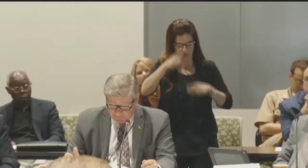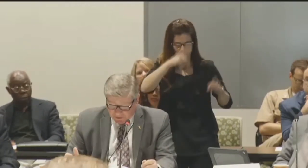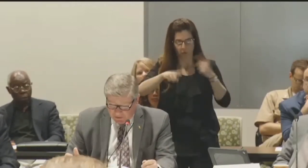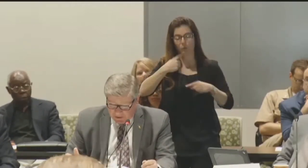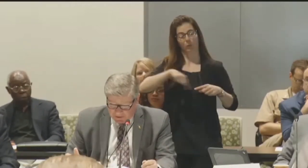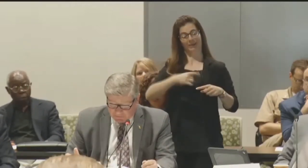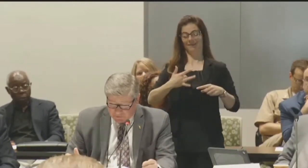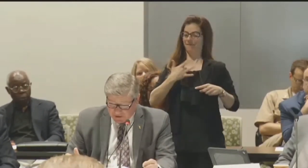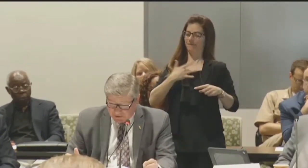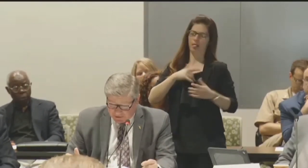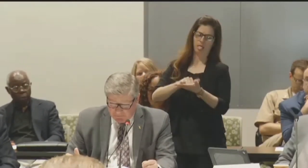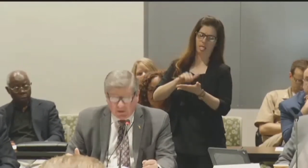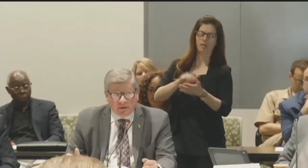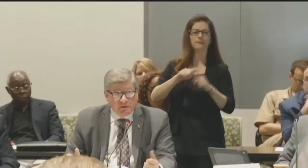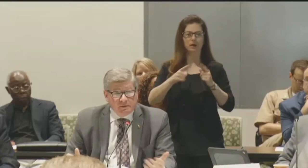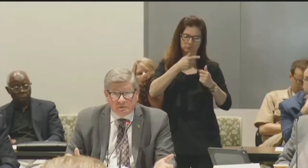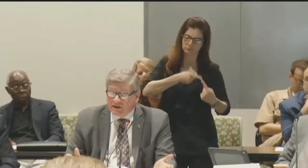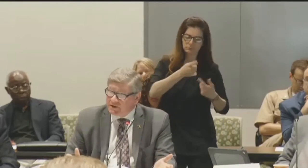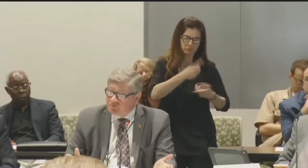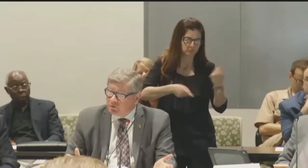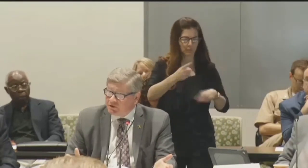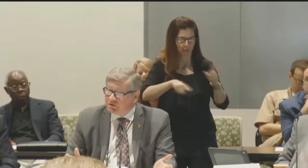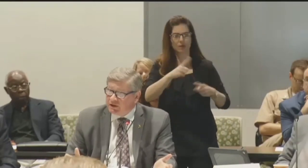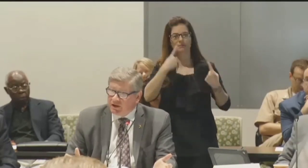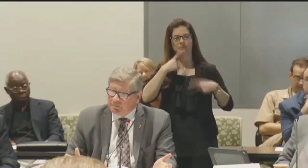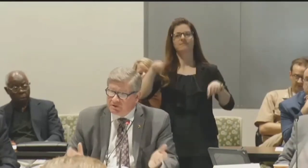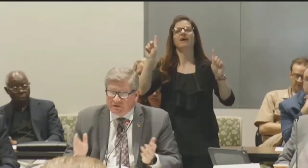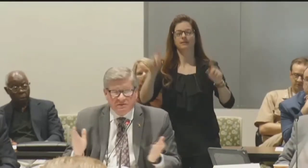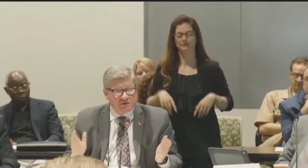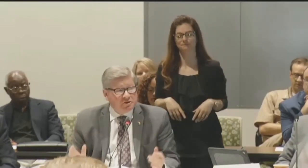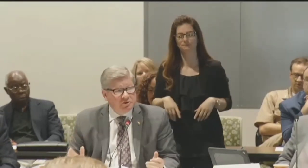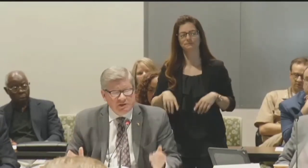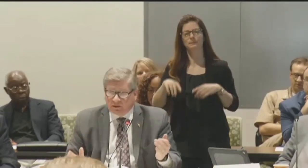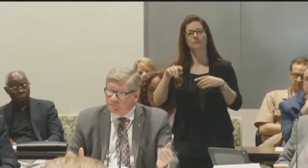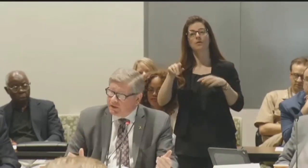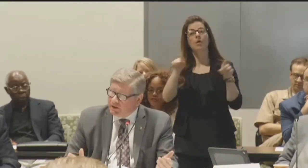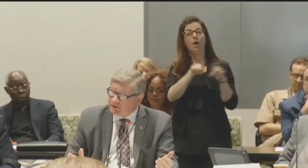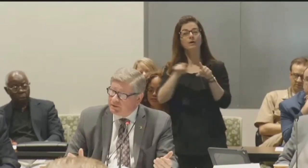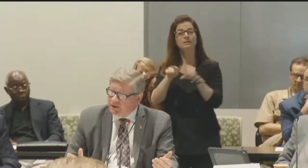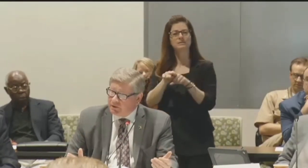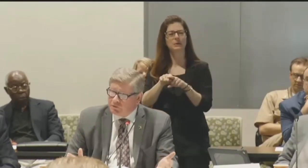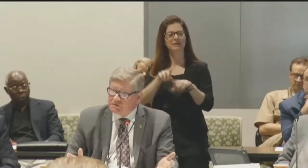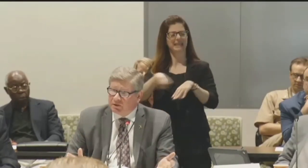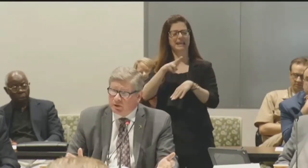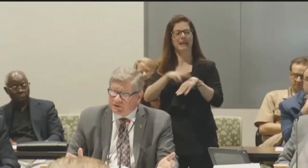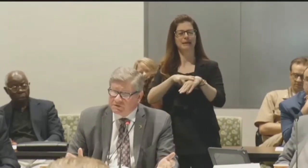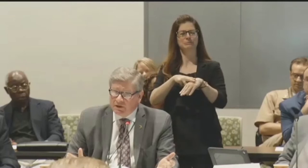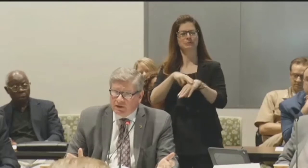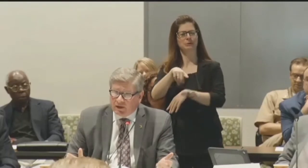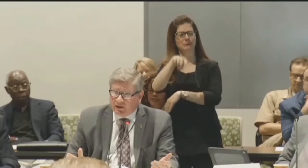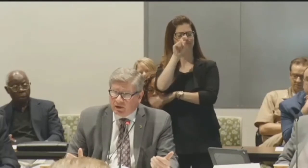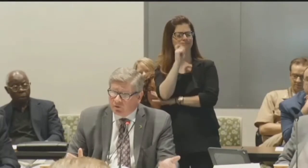impossibility. Secondly, there's a natural question that comes, if this is such a good deal and wholesale